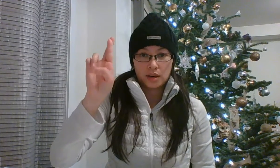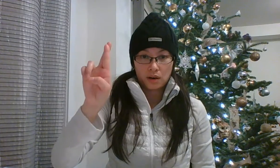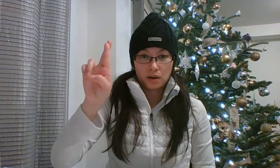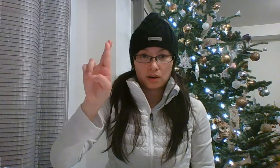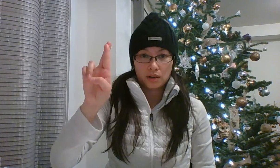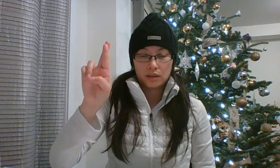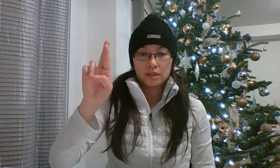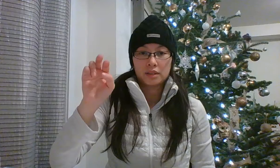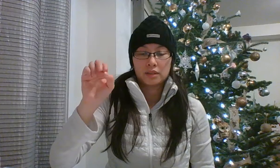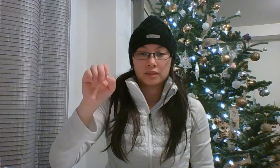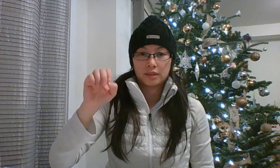G-I-N-G-E-R,